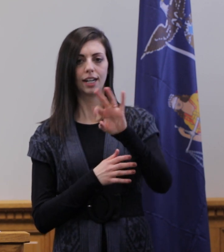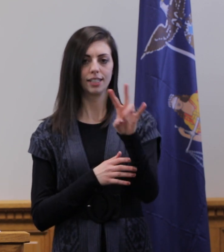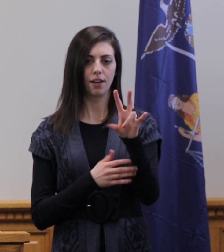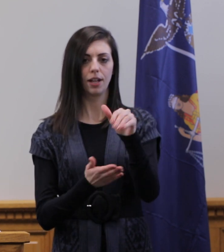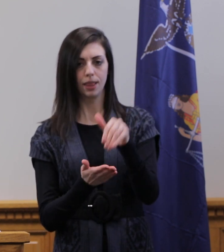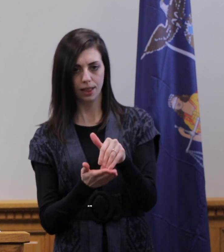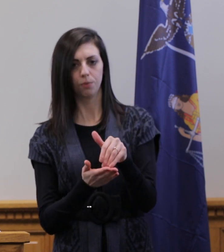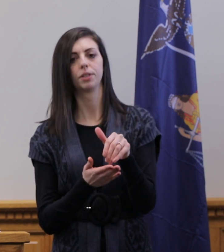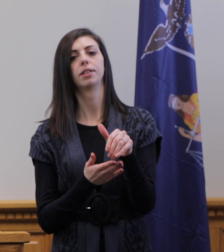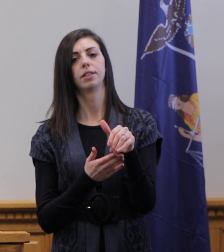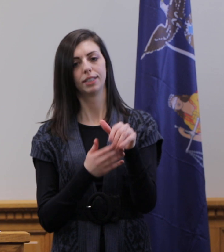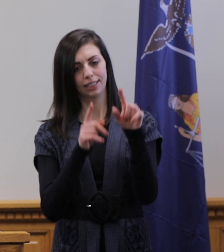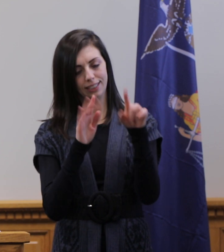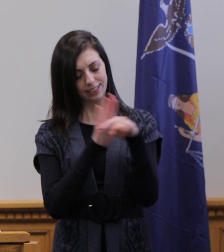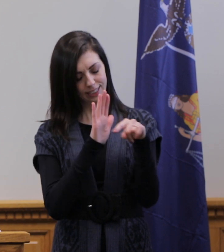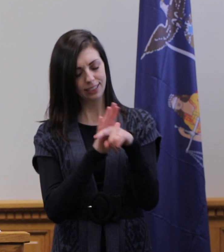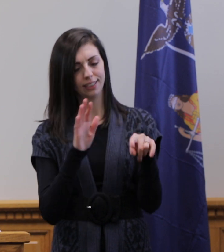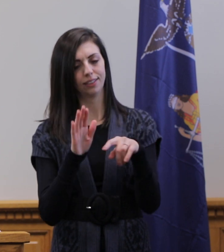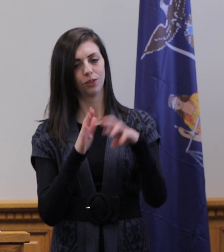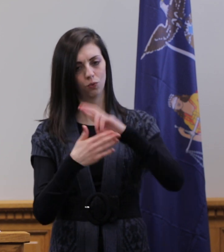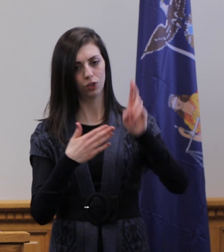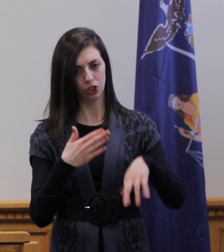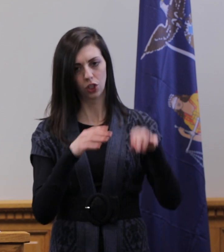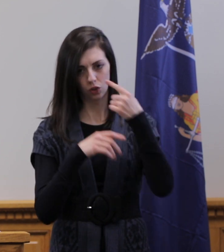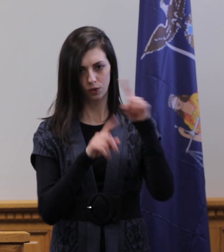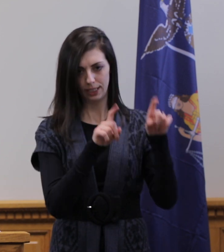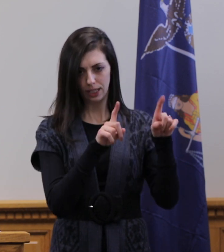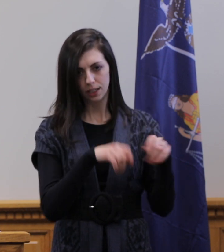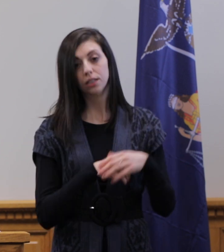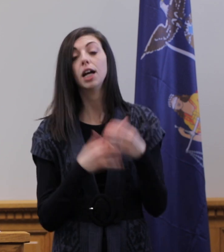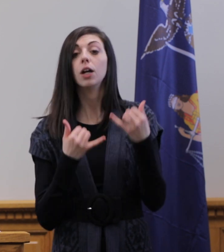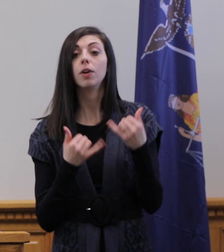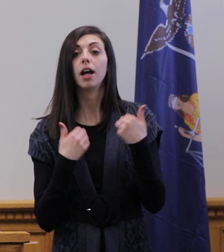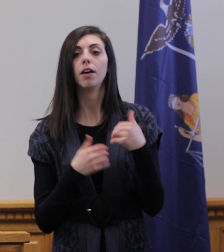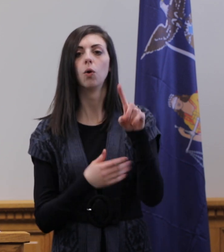115,897 negative test results, and we currently have